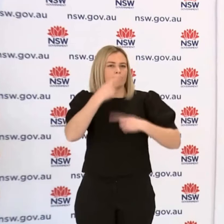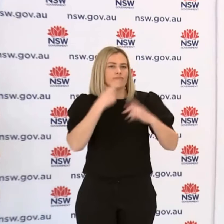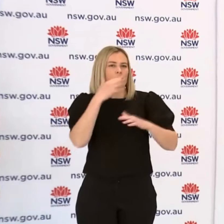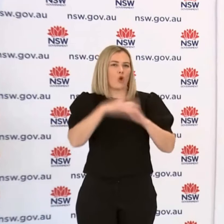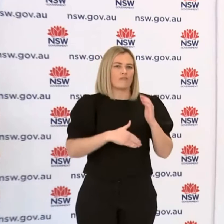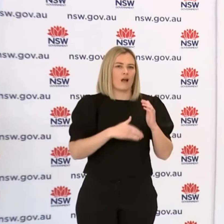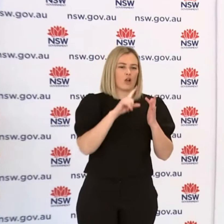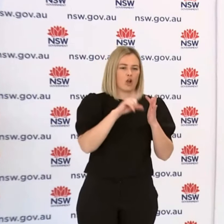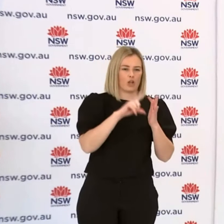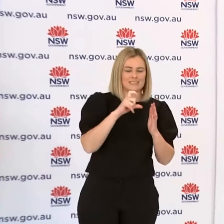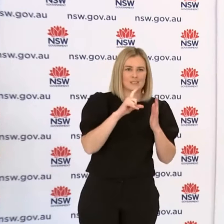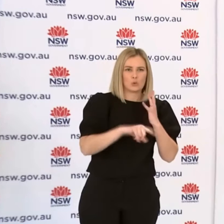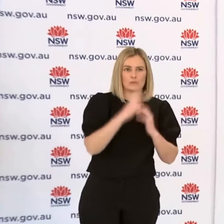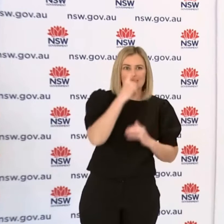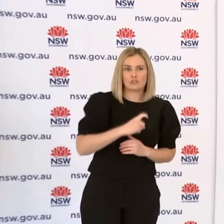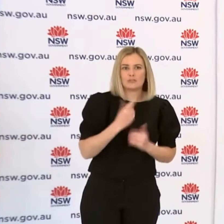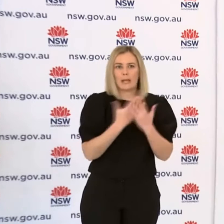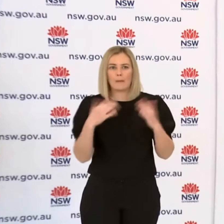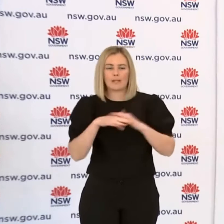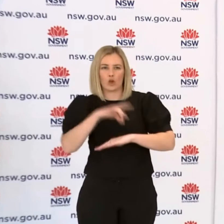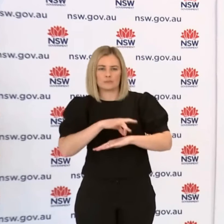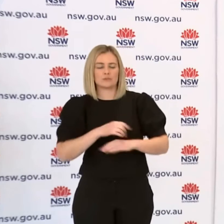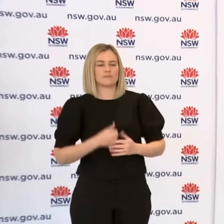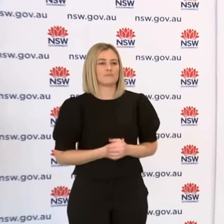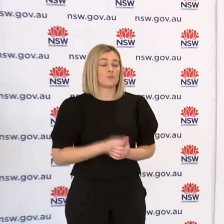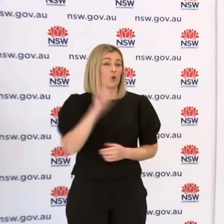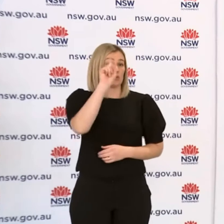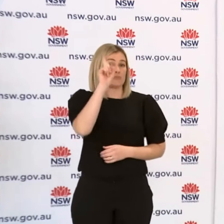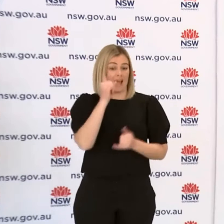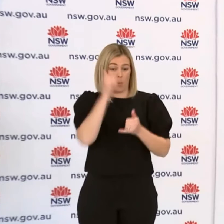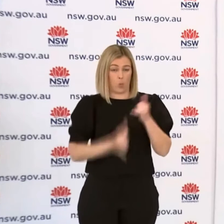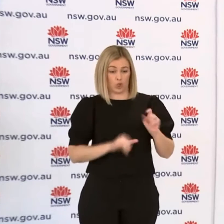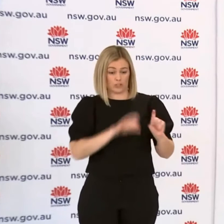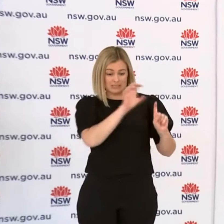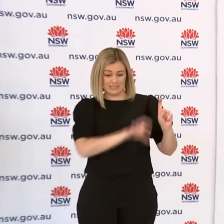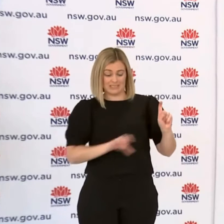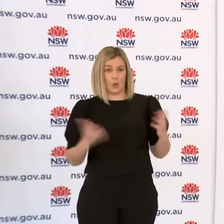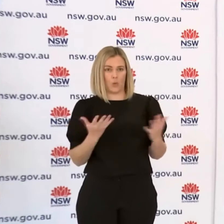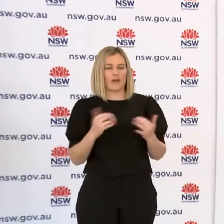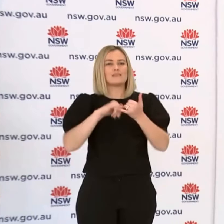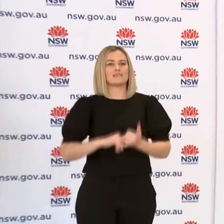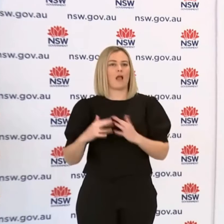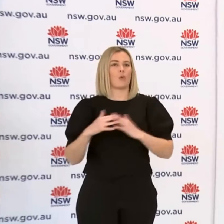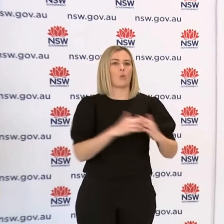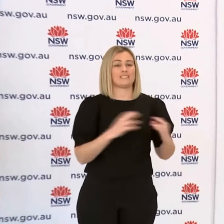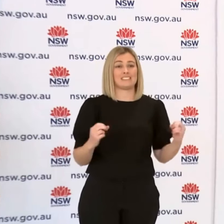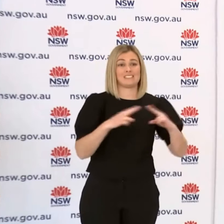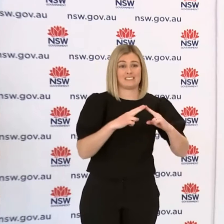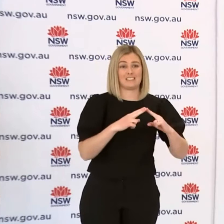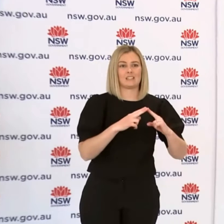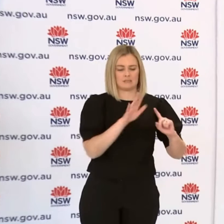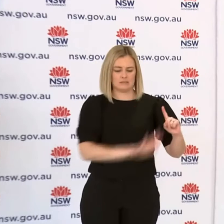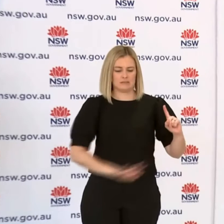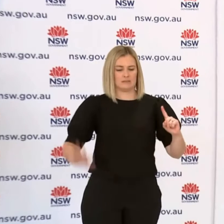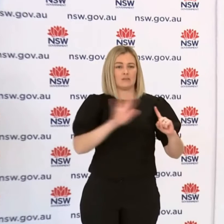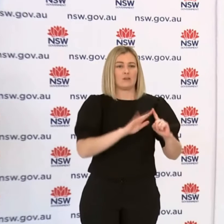care. I do want to stress again the location of today's main cases are in southwest Sydney. In that local health district